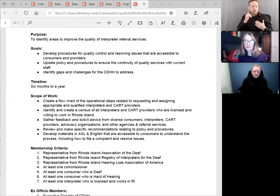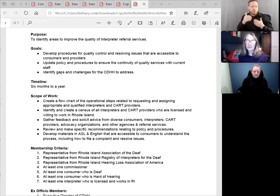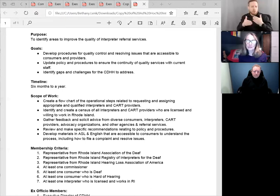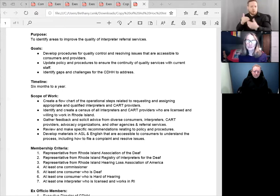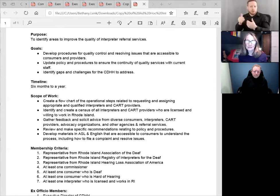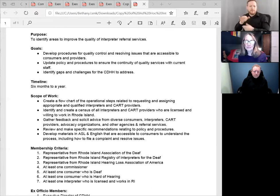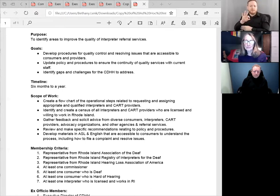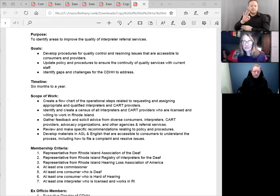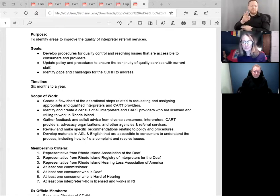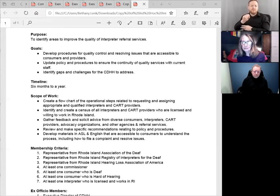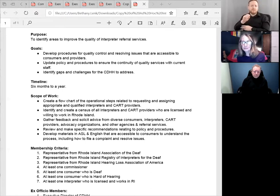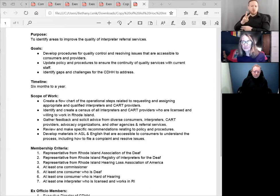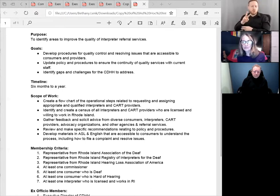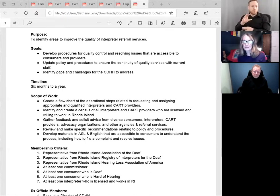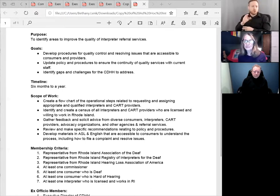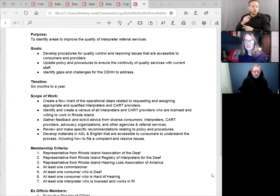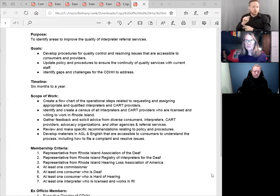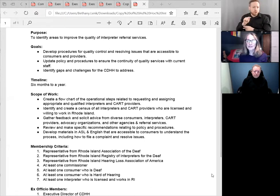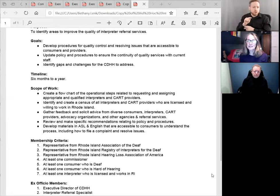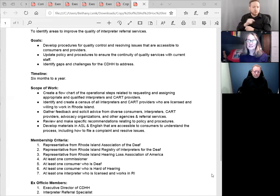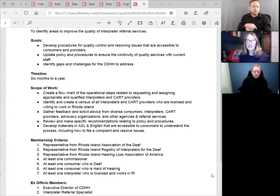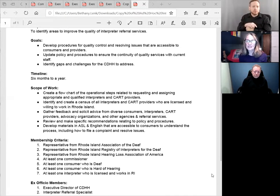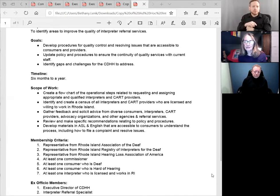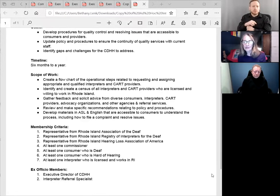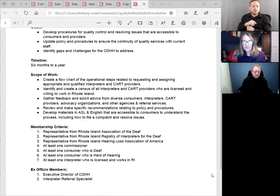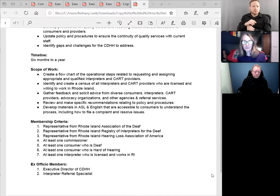through the assignment of the interpreter. So we'd like to